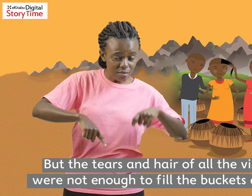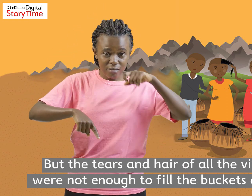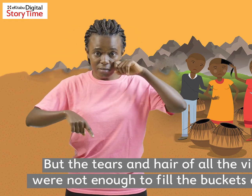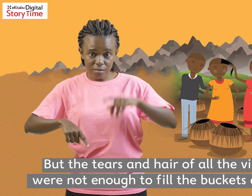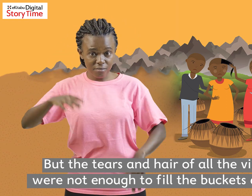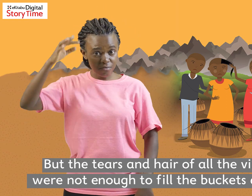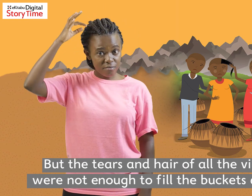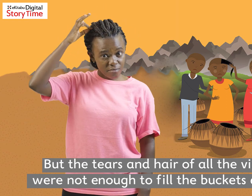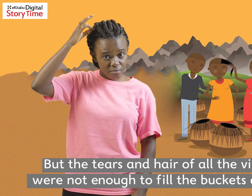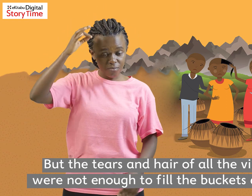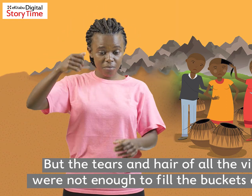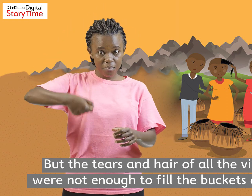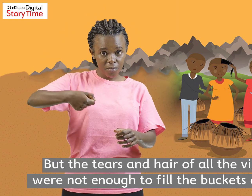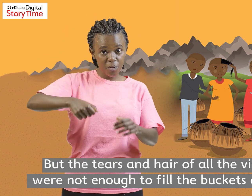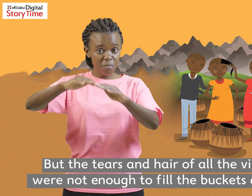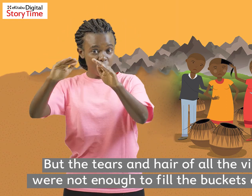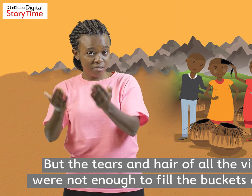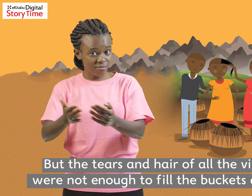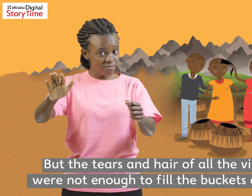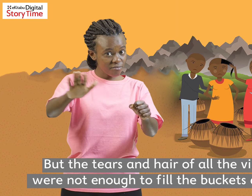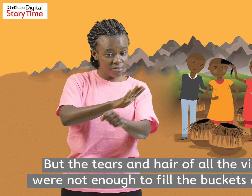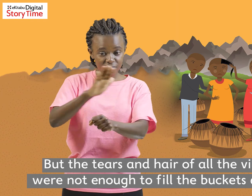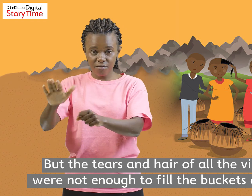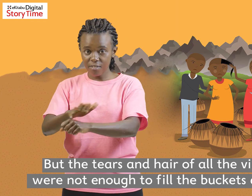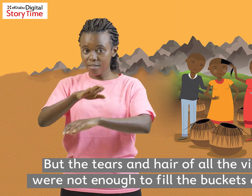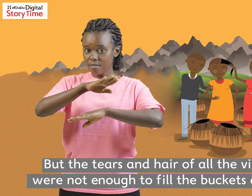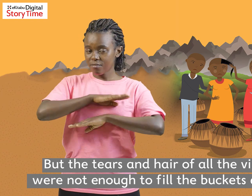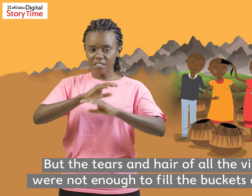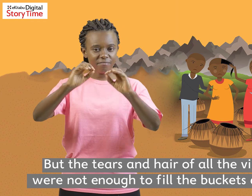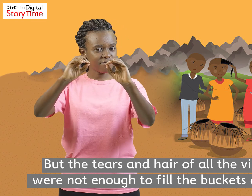But the tears and hair of all the villagers were not enough to fill the buckets and pots.